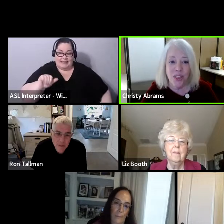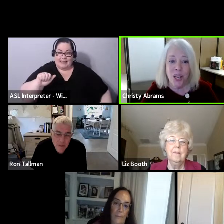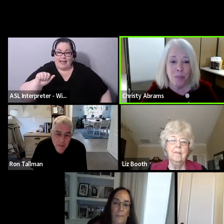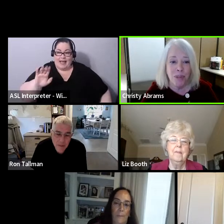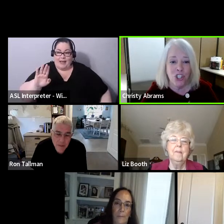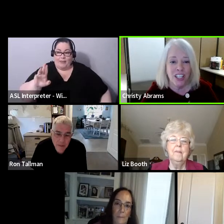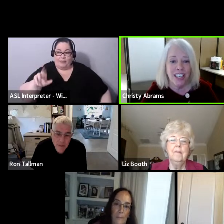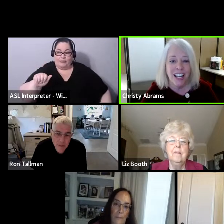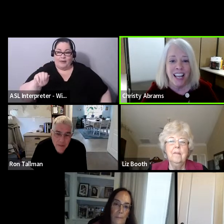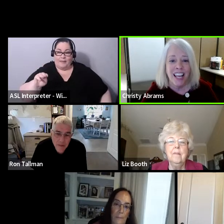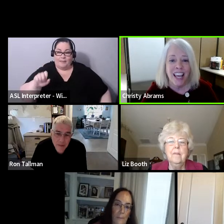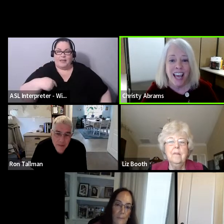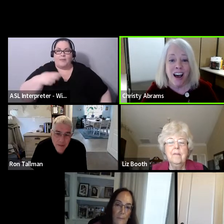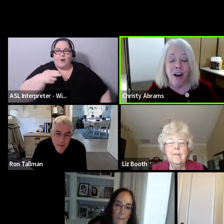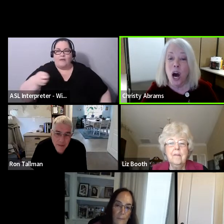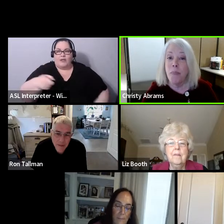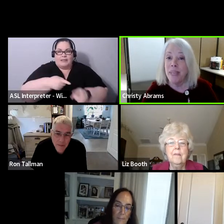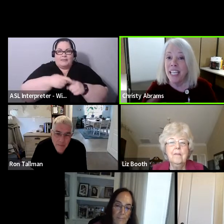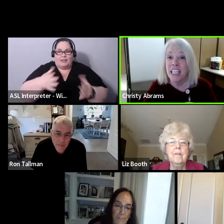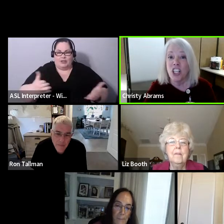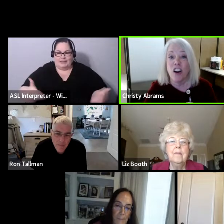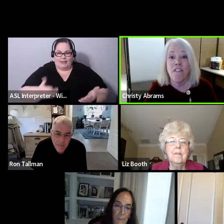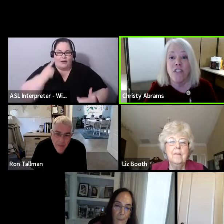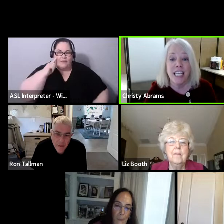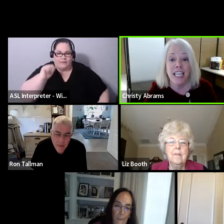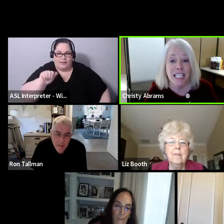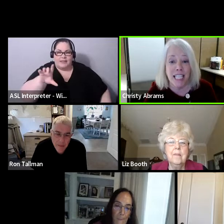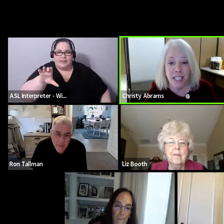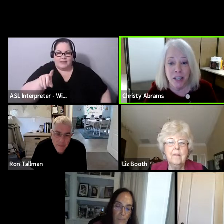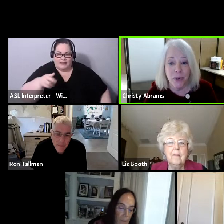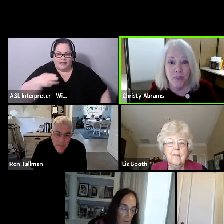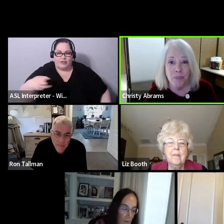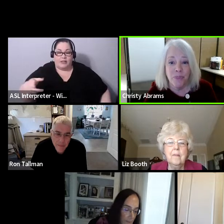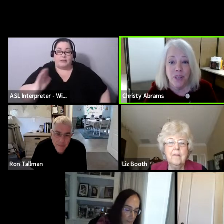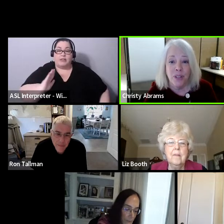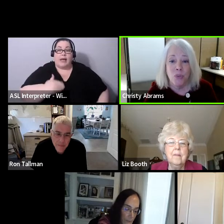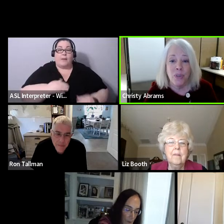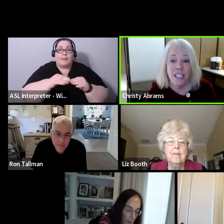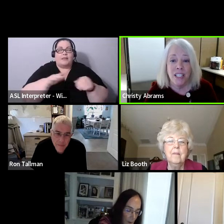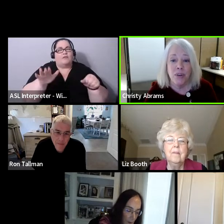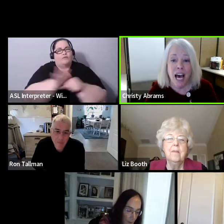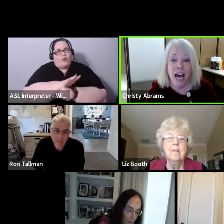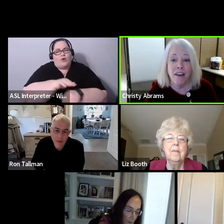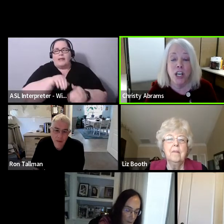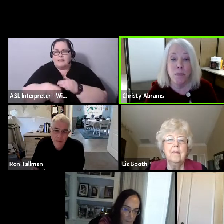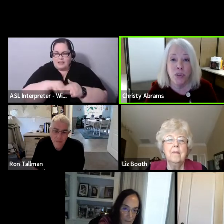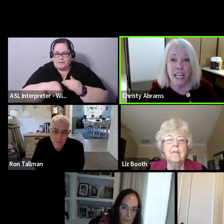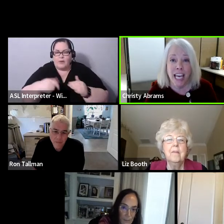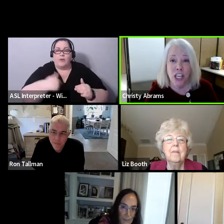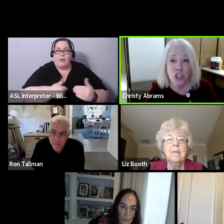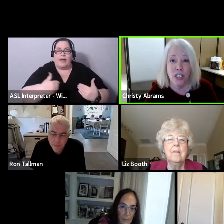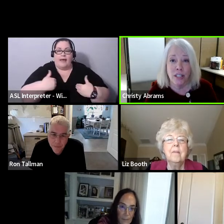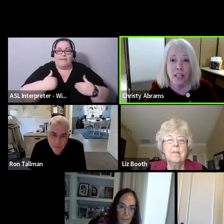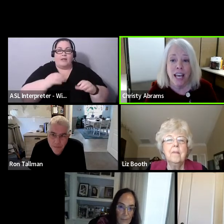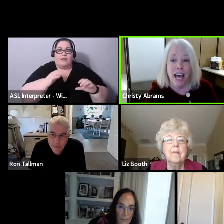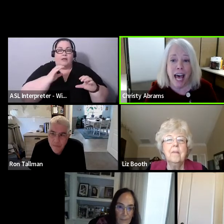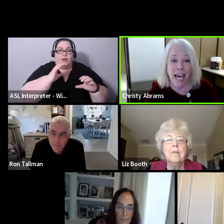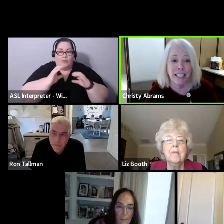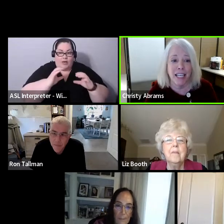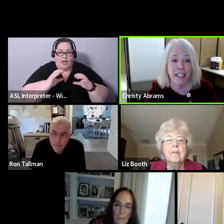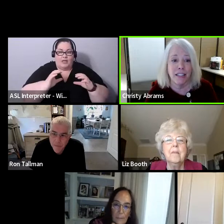Specialist here at the Commission. Our meetings are fully accessible. We do have